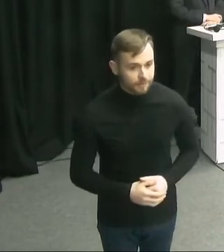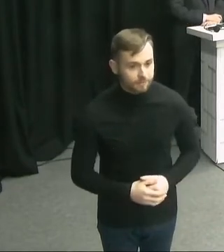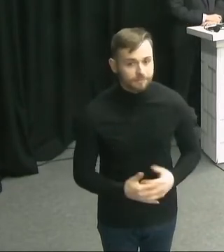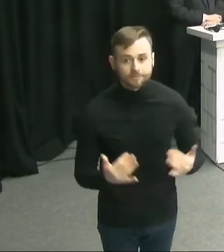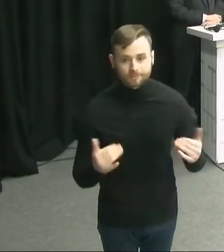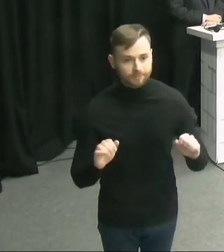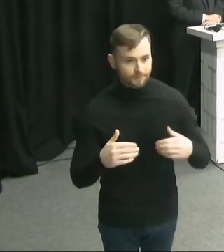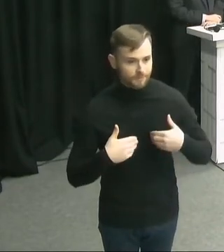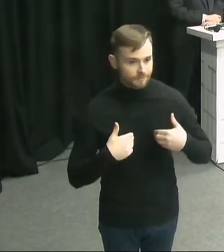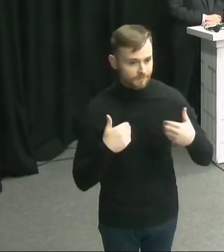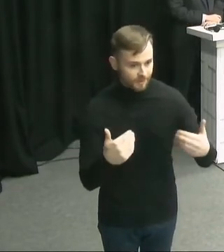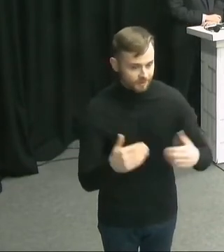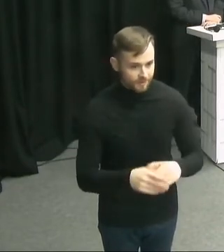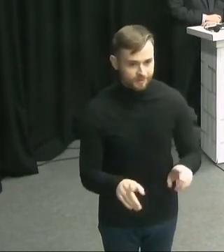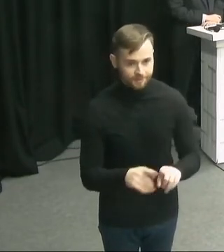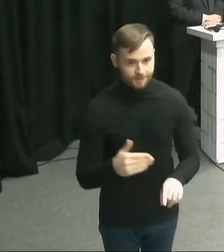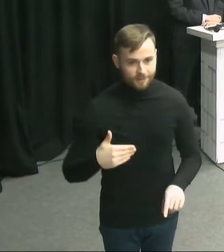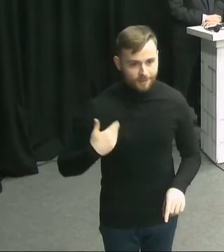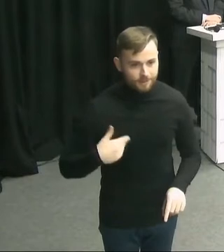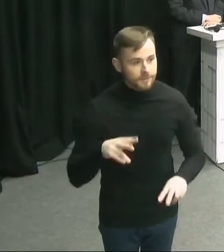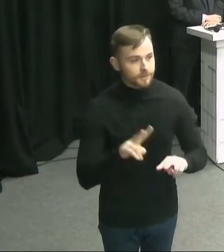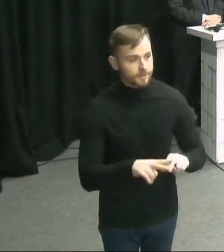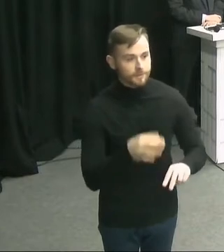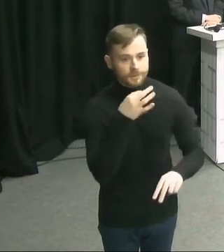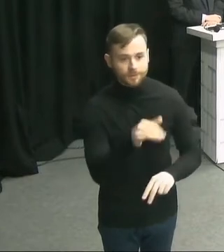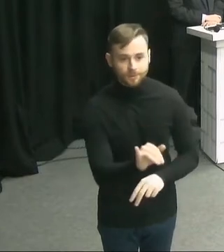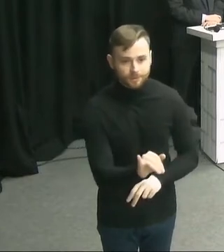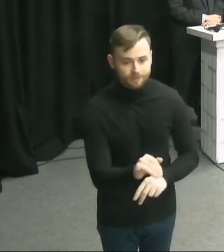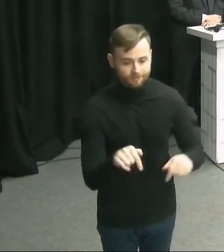It is pleasant to be able to